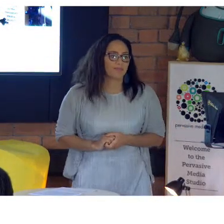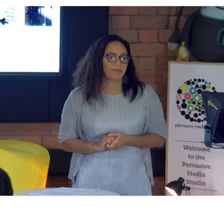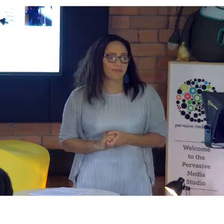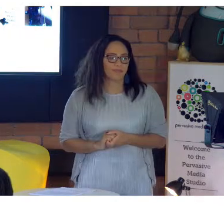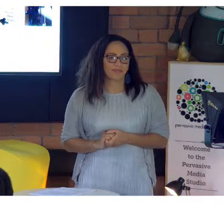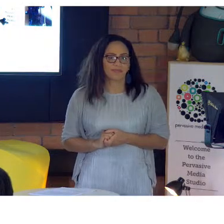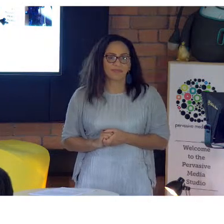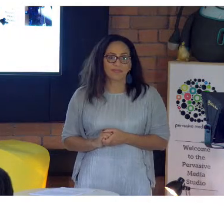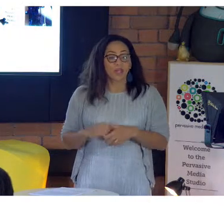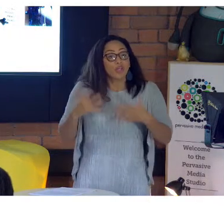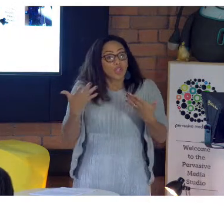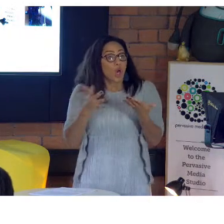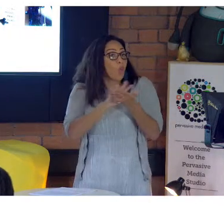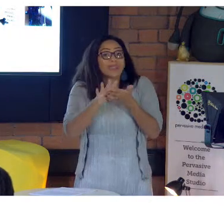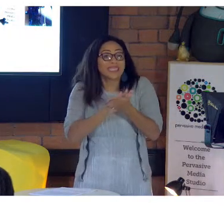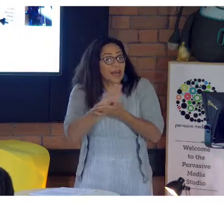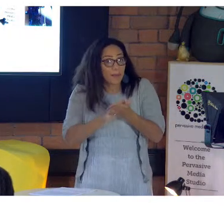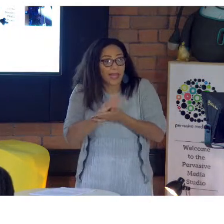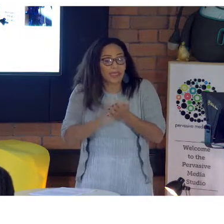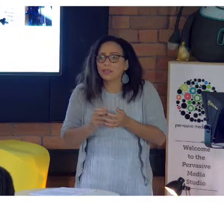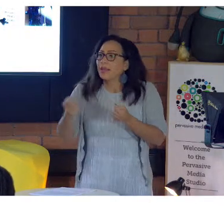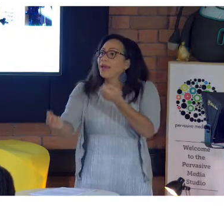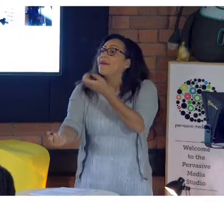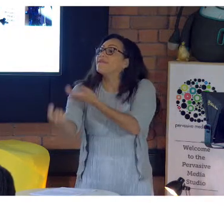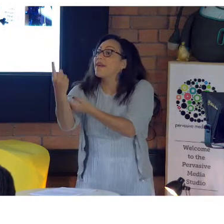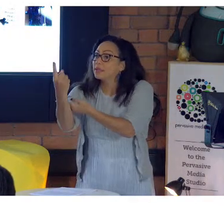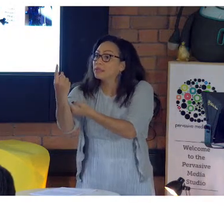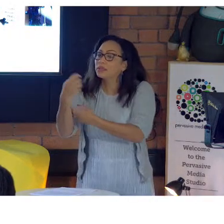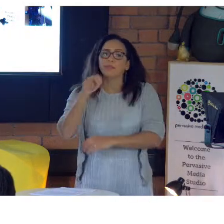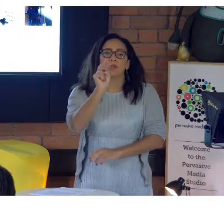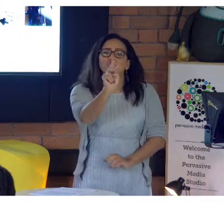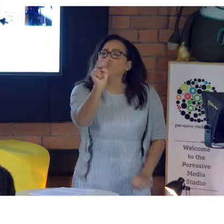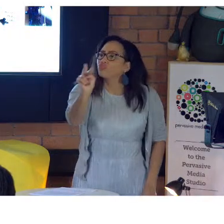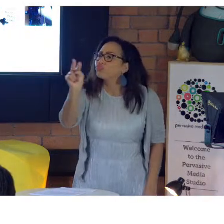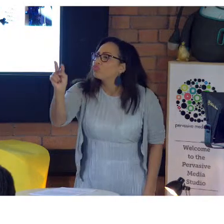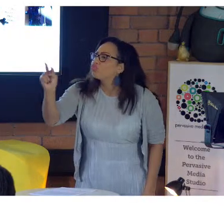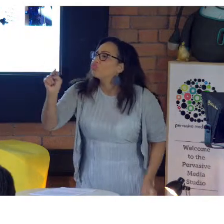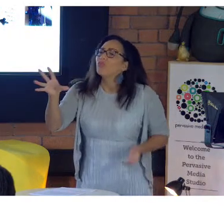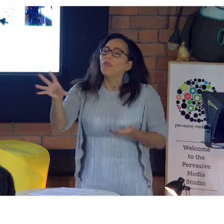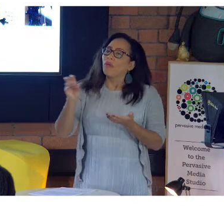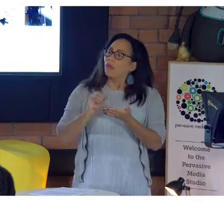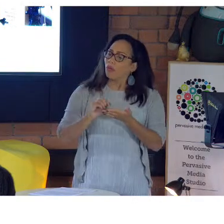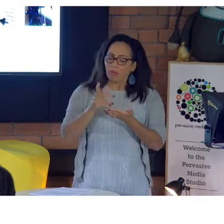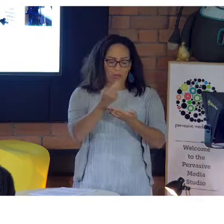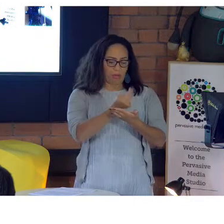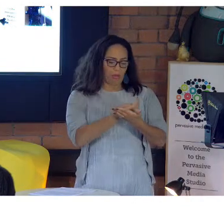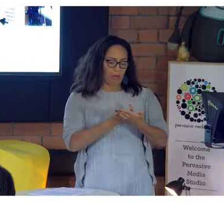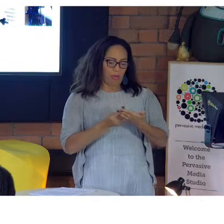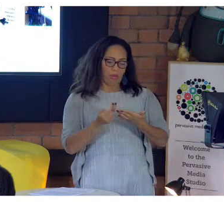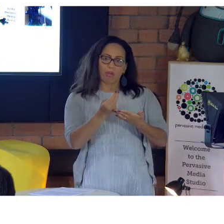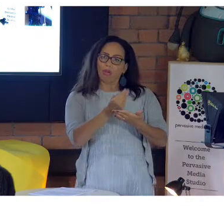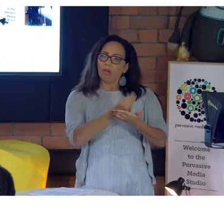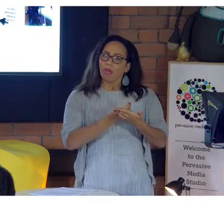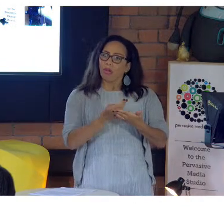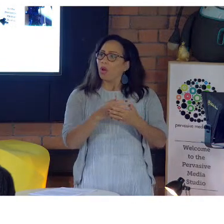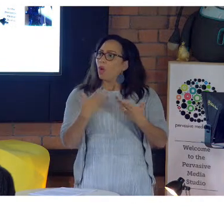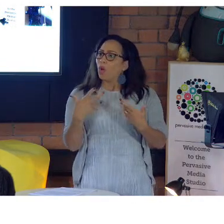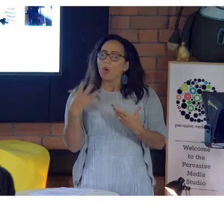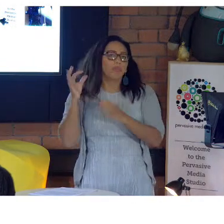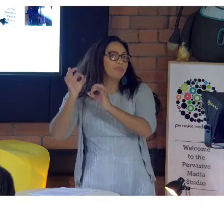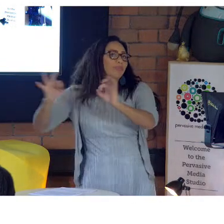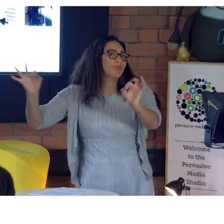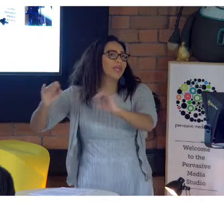record what is happening during an event with drawings in real time, or that I will draw live to music during a